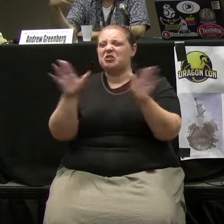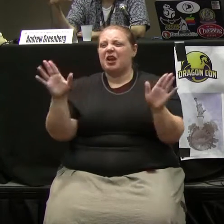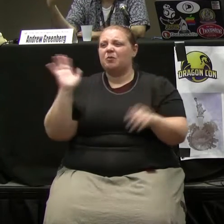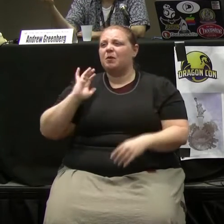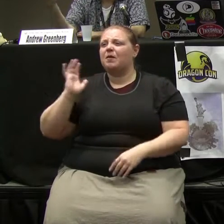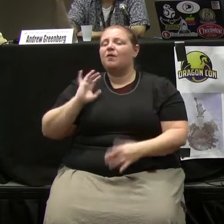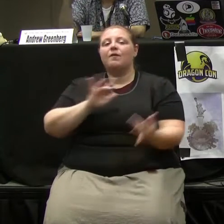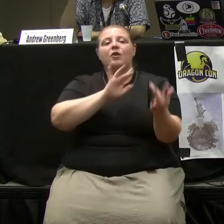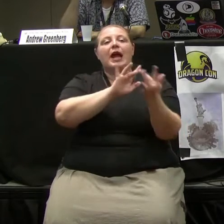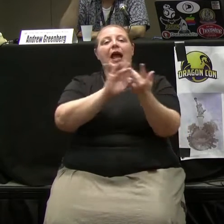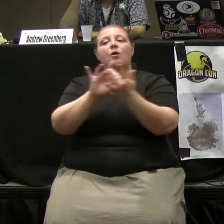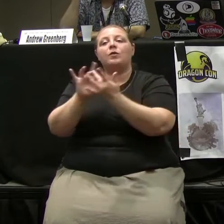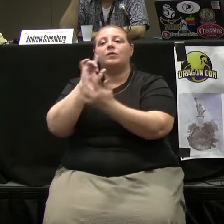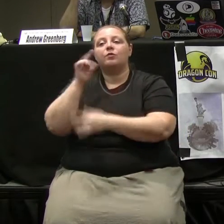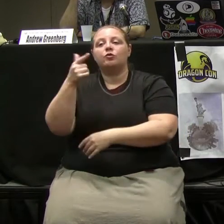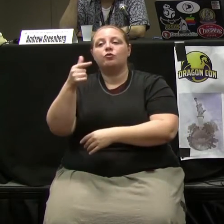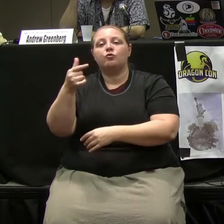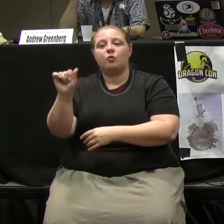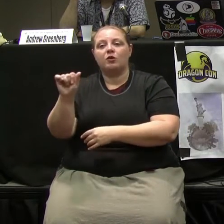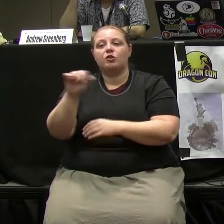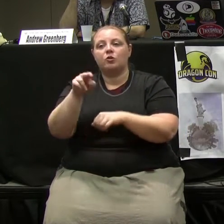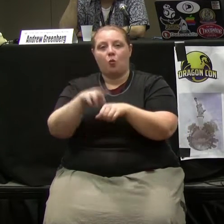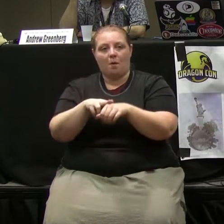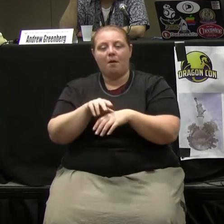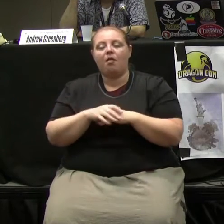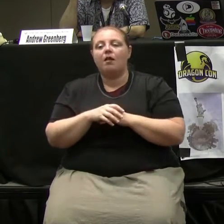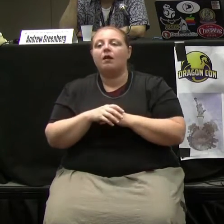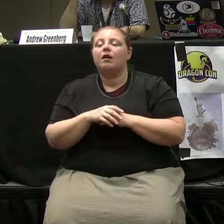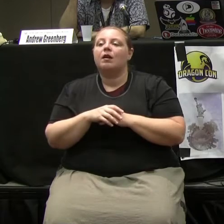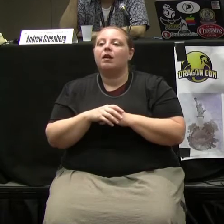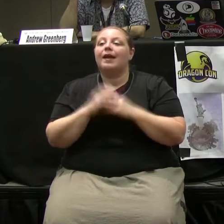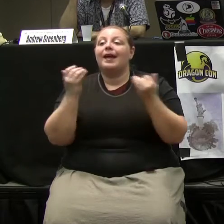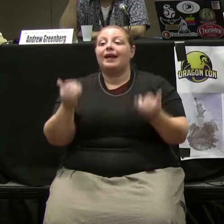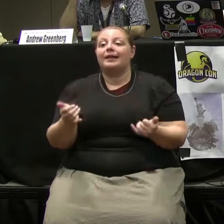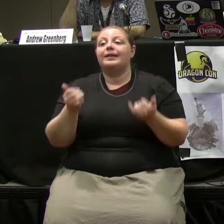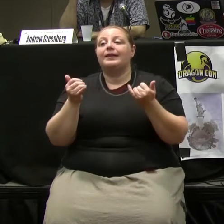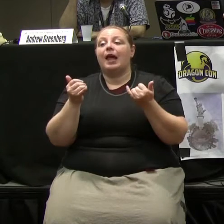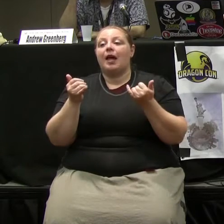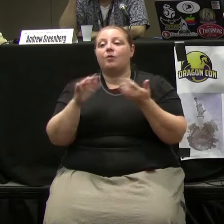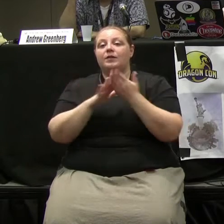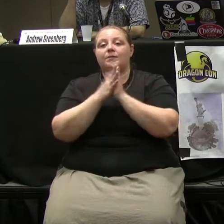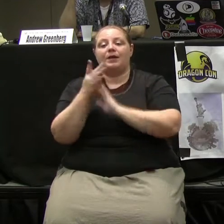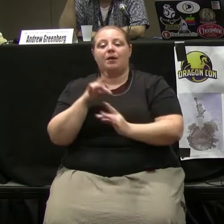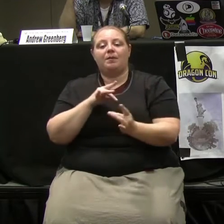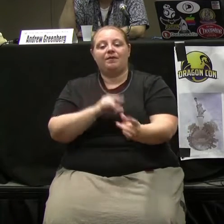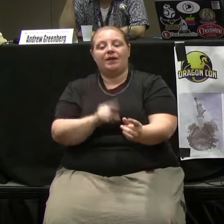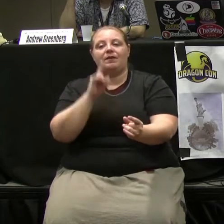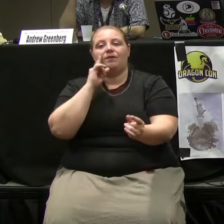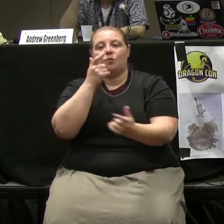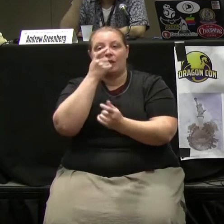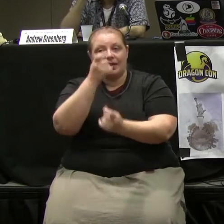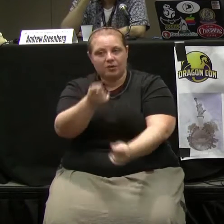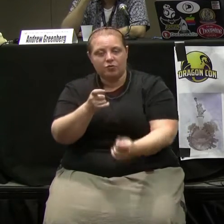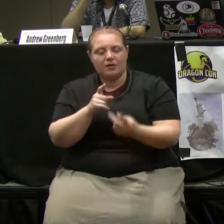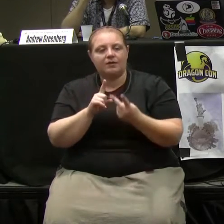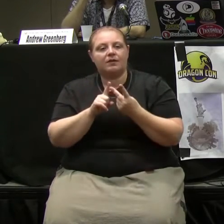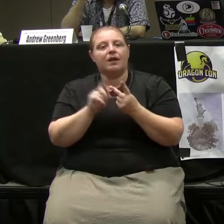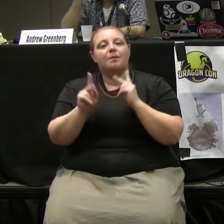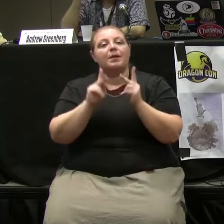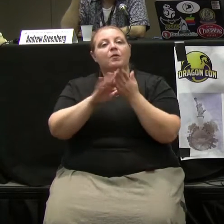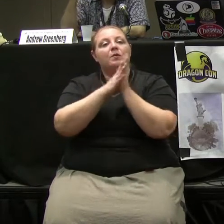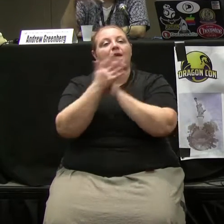as outreach for Georgia Normal. And it has been a very effective way to get interest, get people